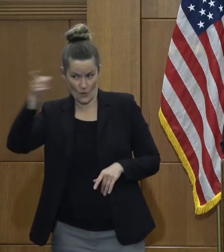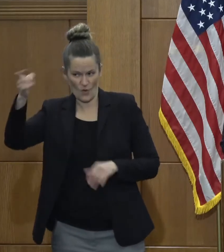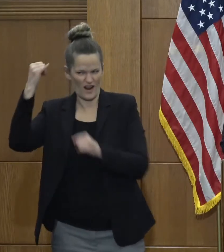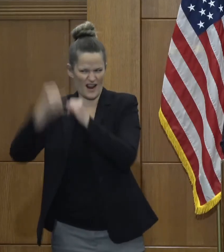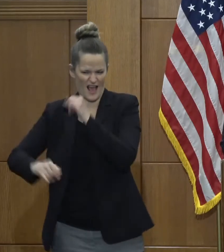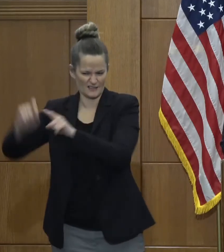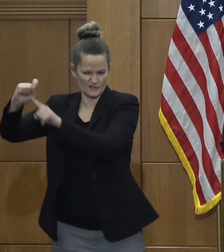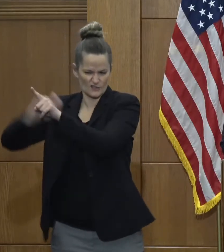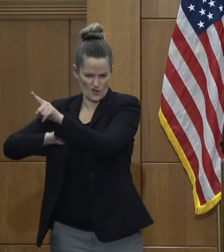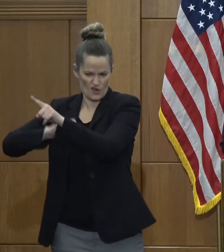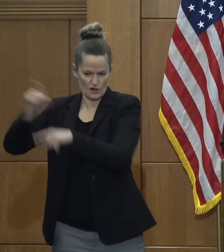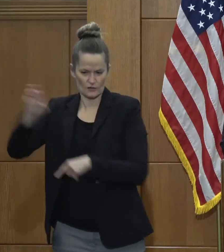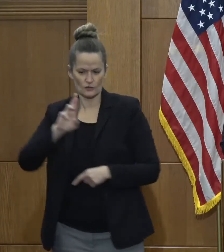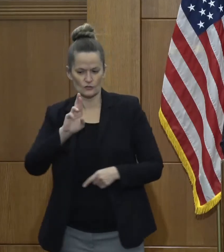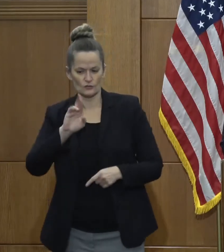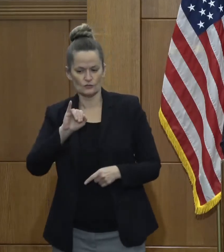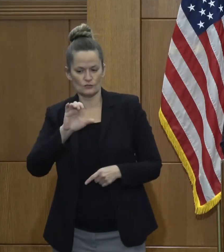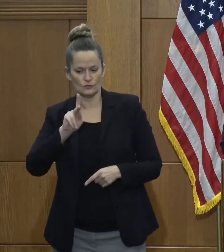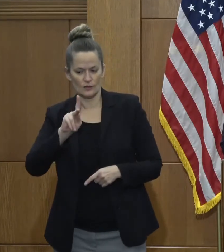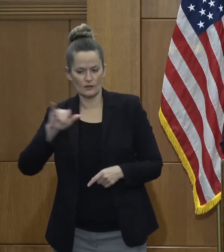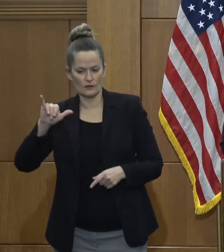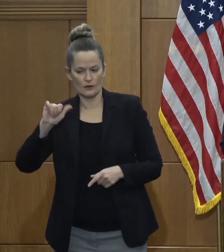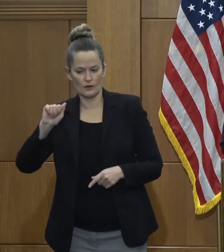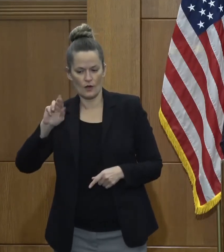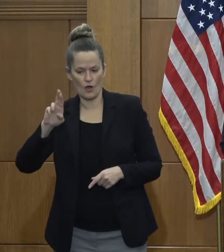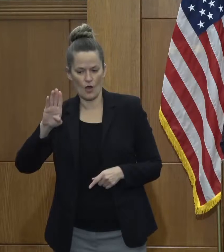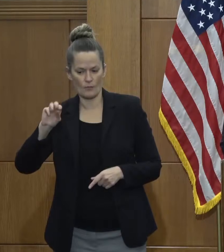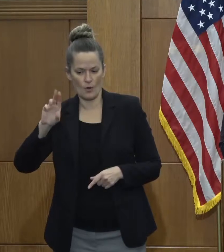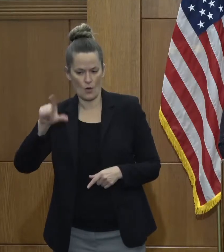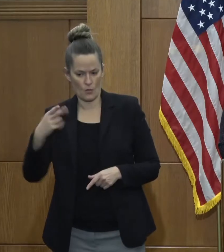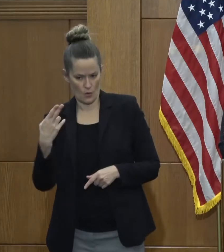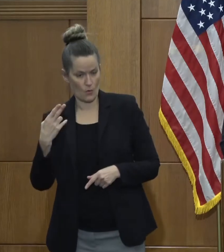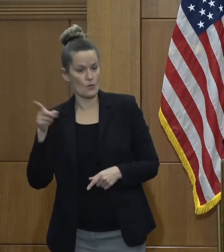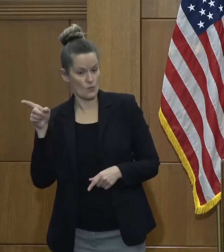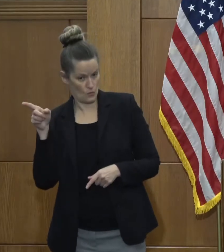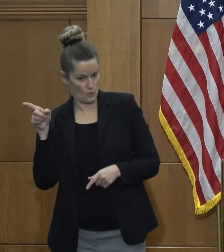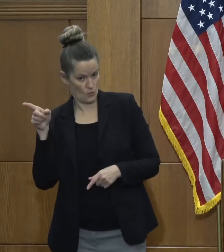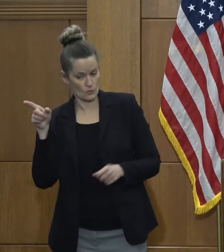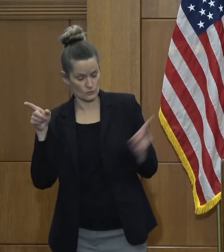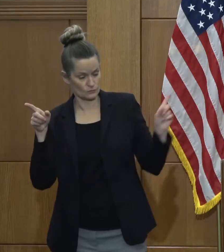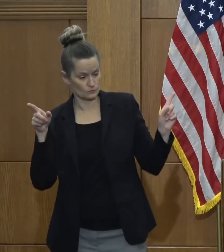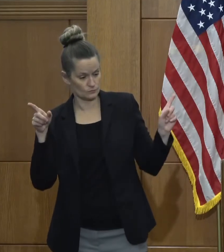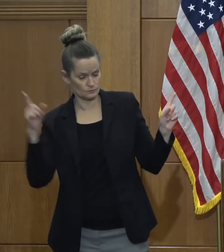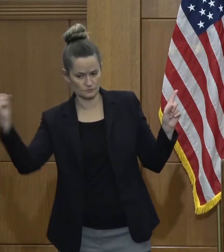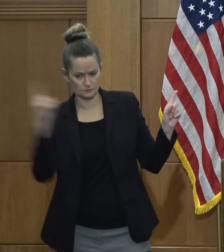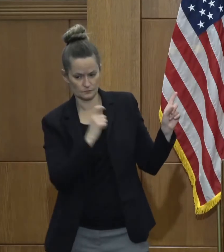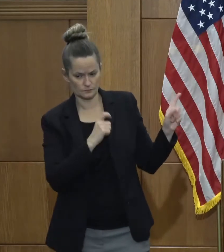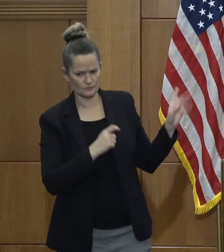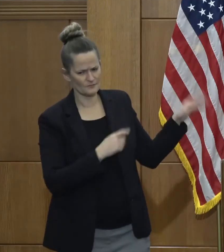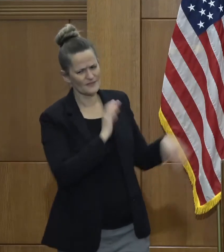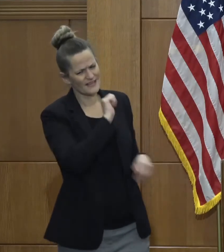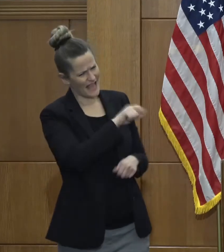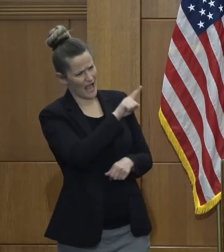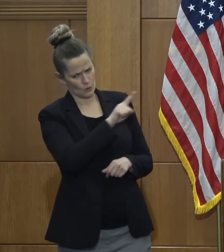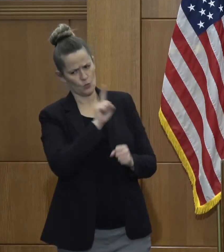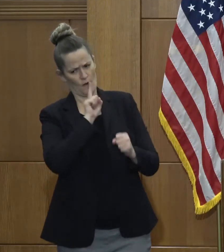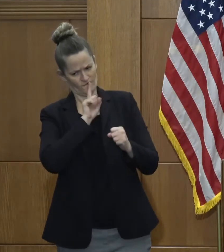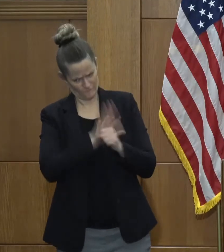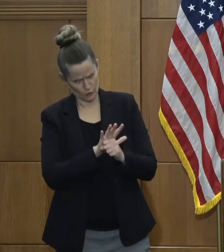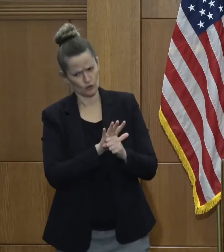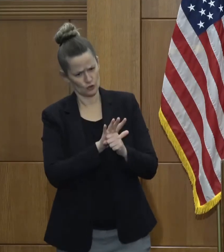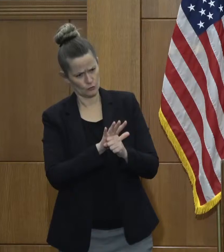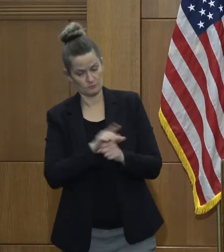Rick Yarborough, do you have a question? Yes, I do. Can you confirm if any DOJ observers have arrived at